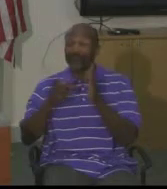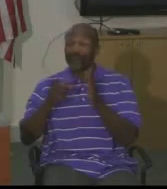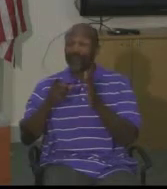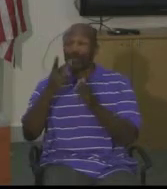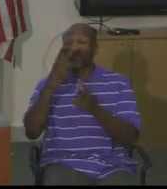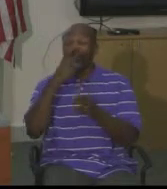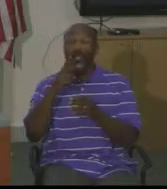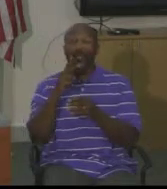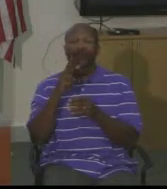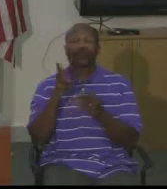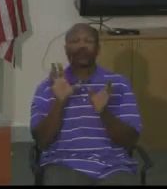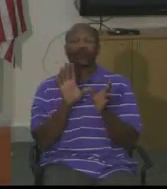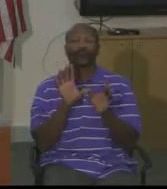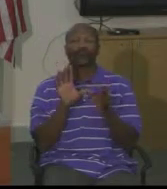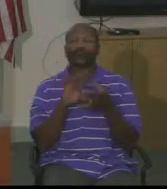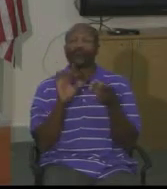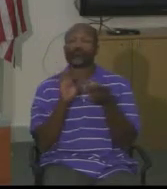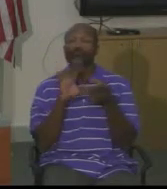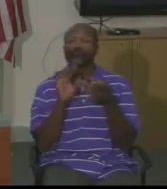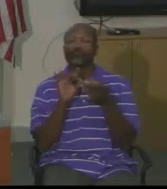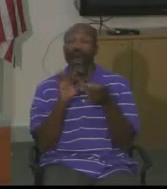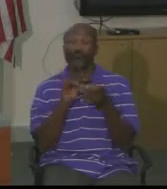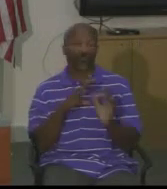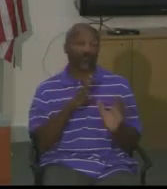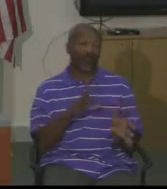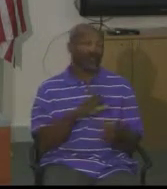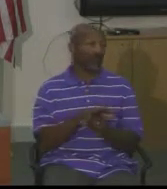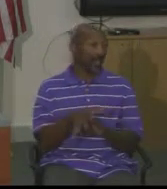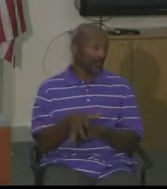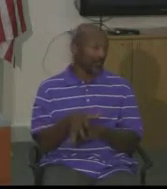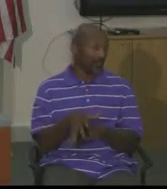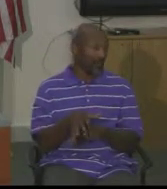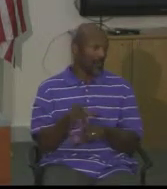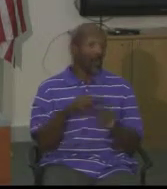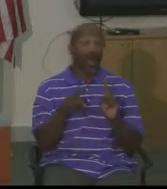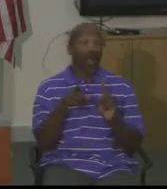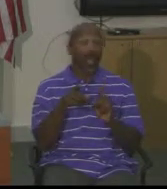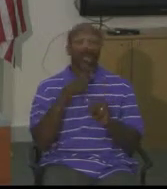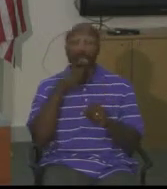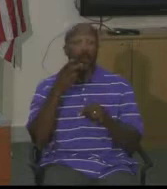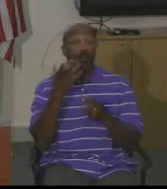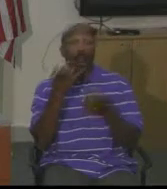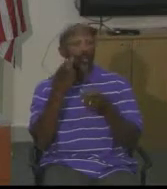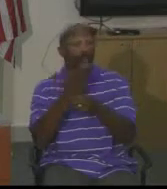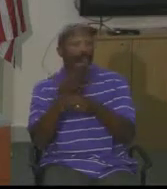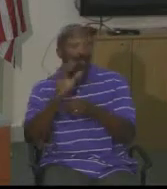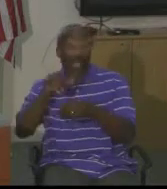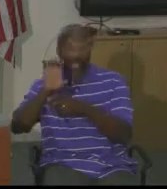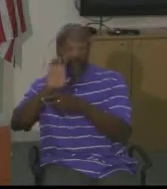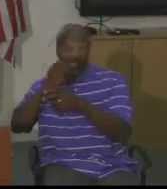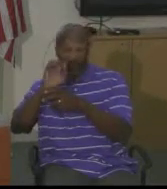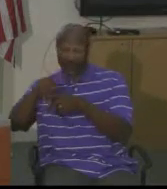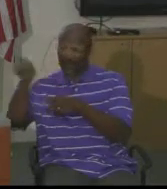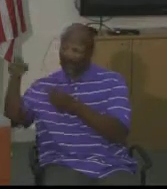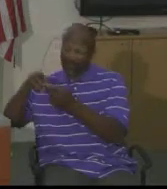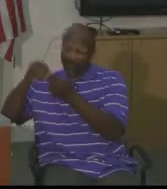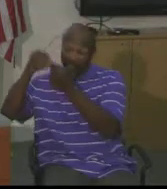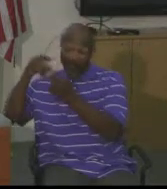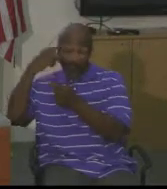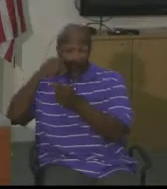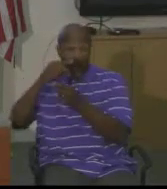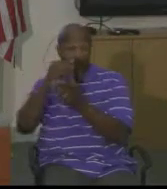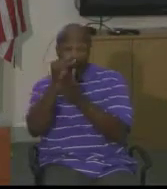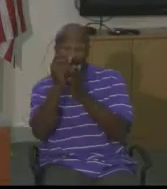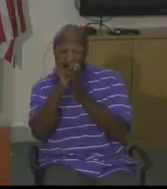see messages, that's fine. Or if you decide not to use that particular chip, and you want to use